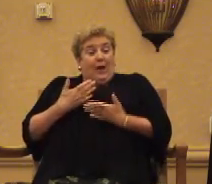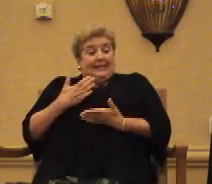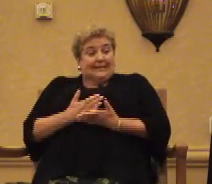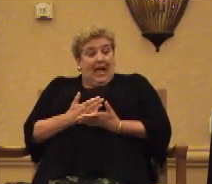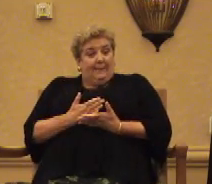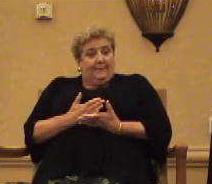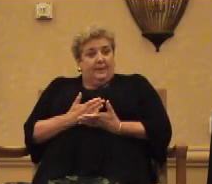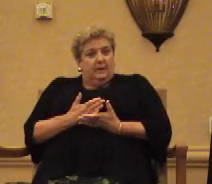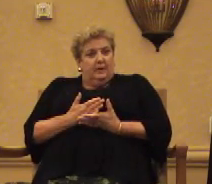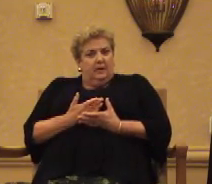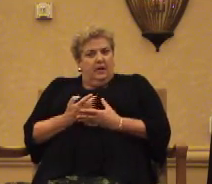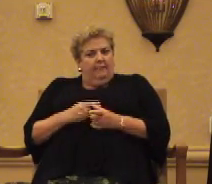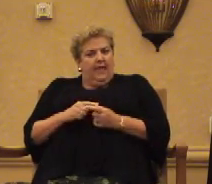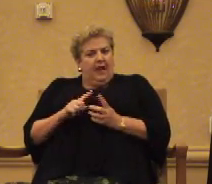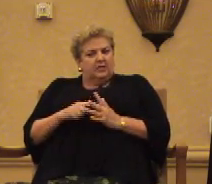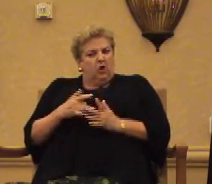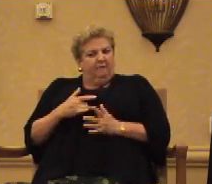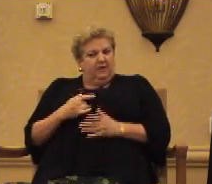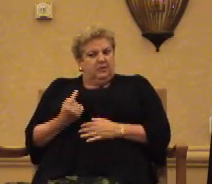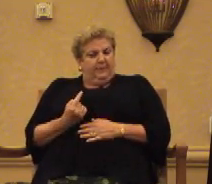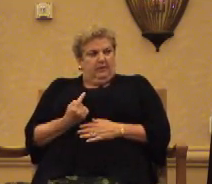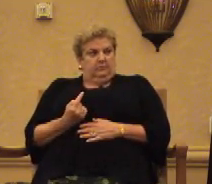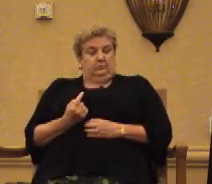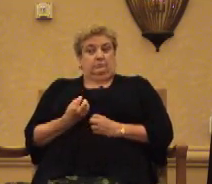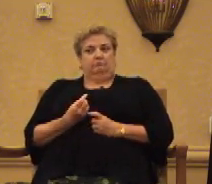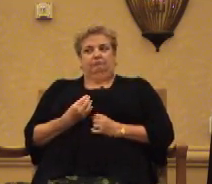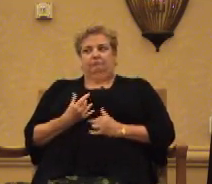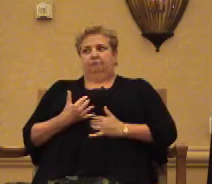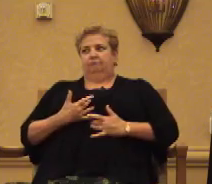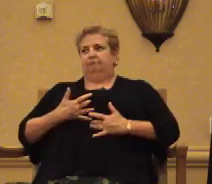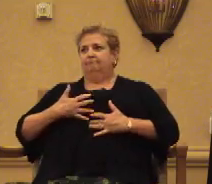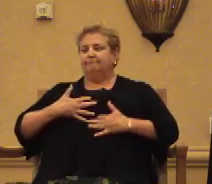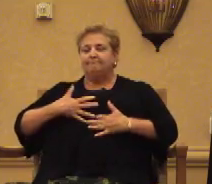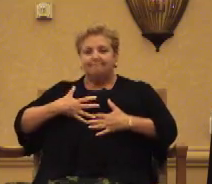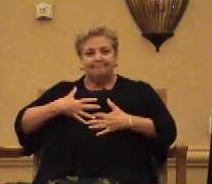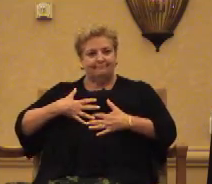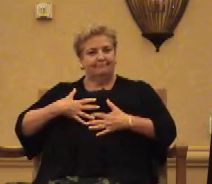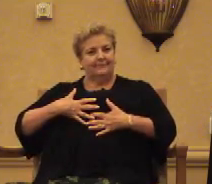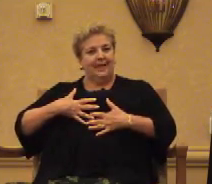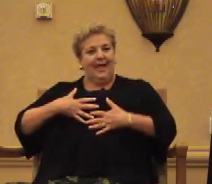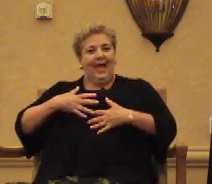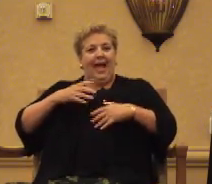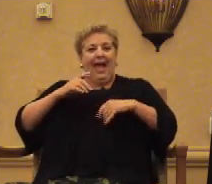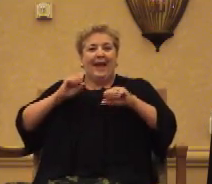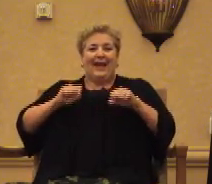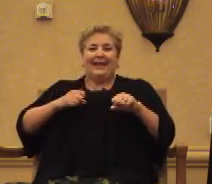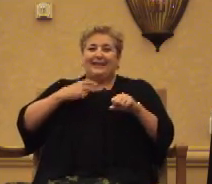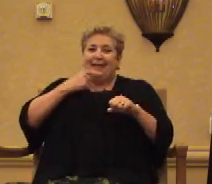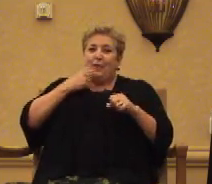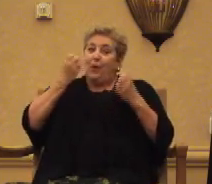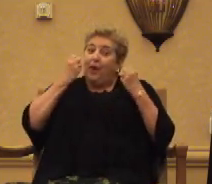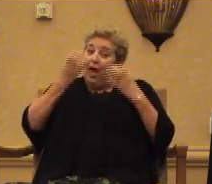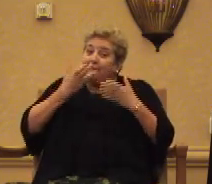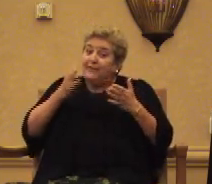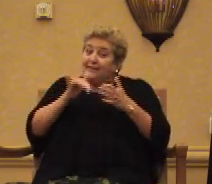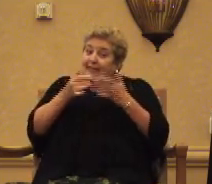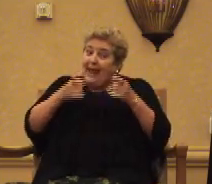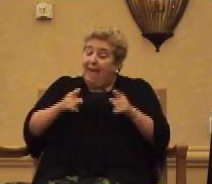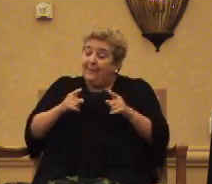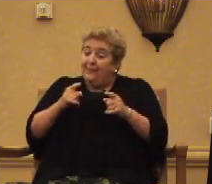started to happen to me. And it would really, I can tell you a lot of things that happened that day, some of them good, some of them